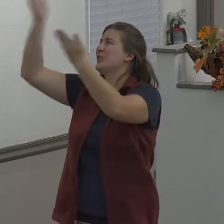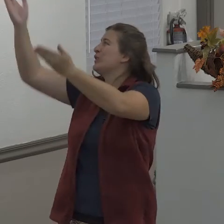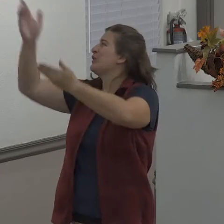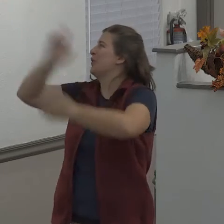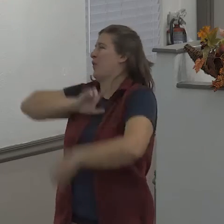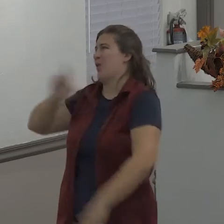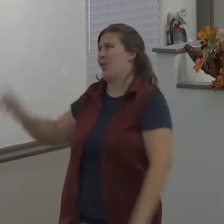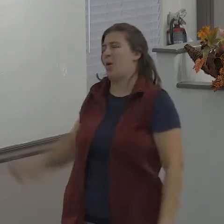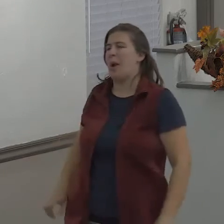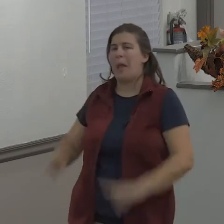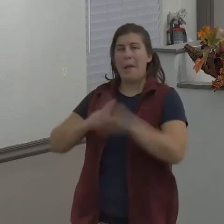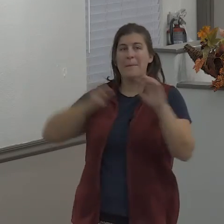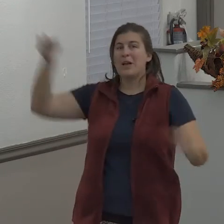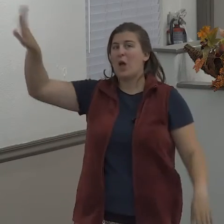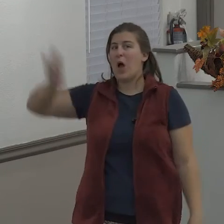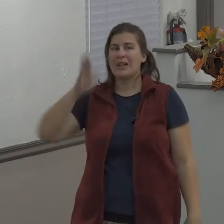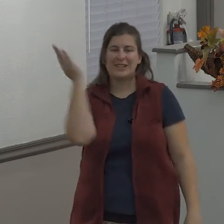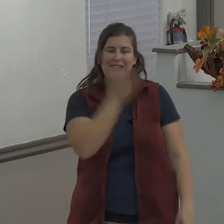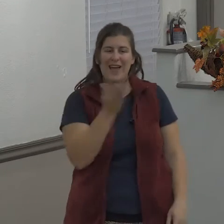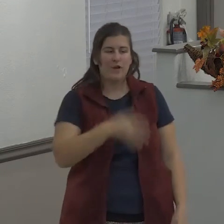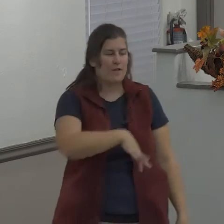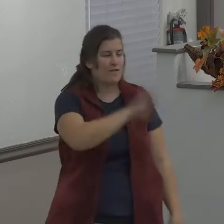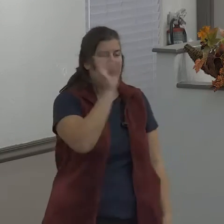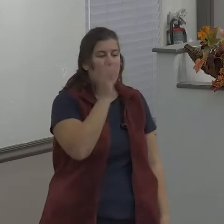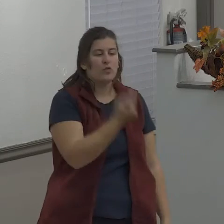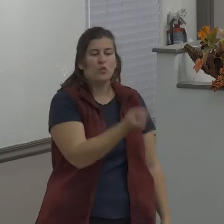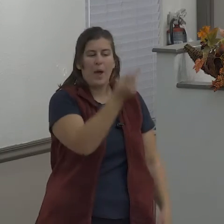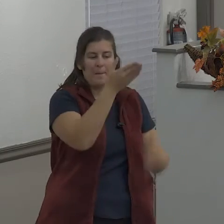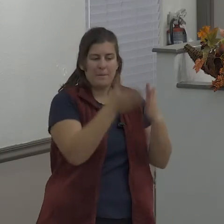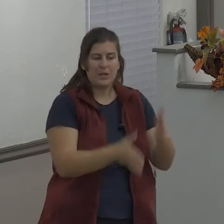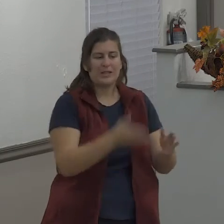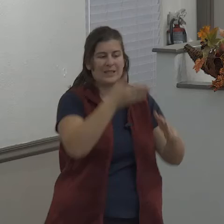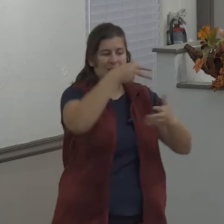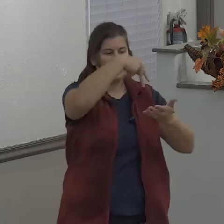Lord." But he said, "I didn't find anybody to stand in the gap.